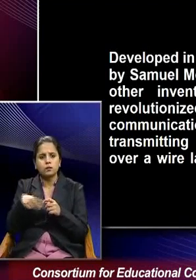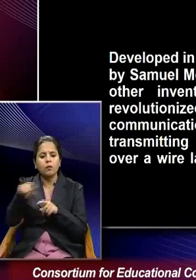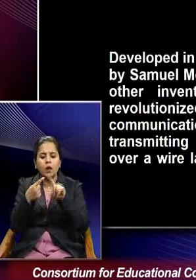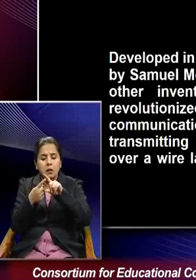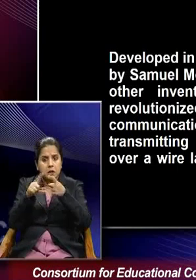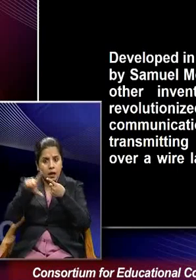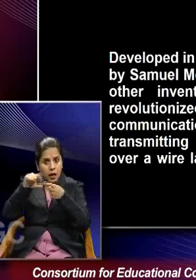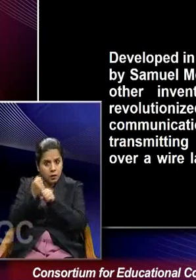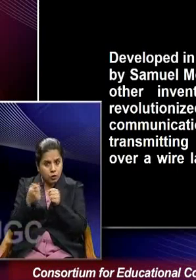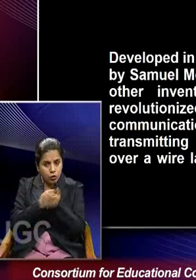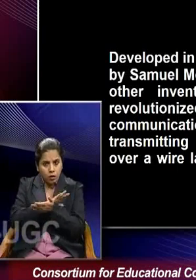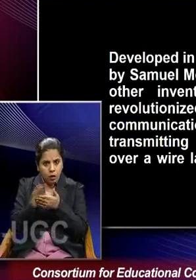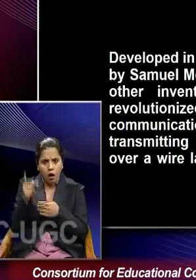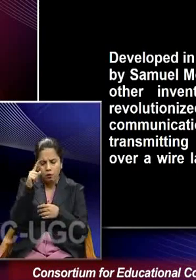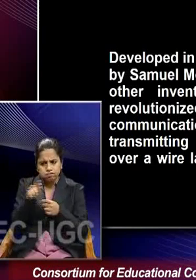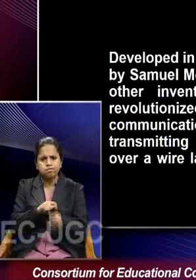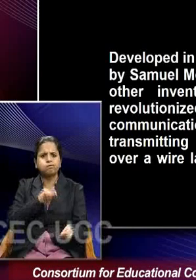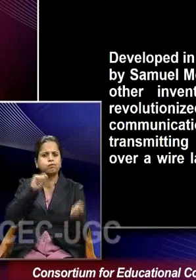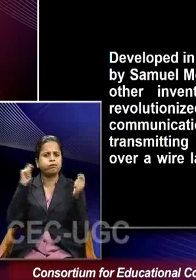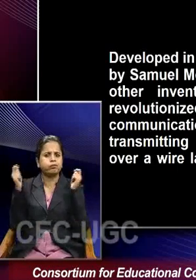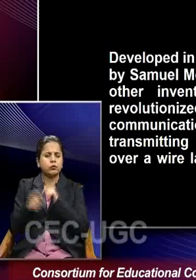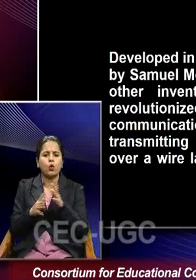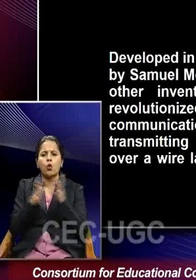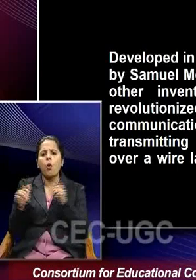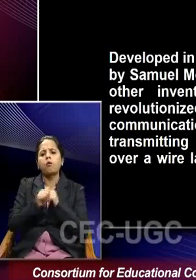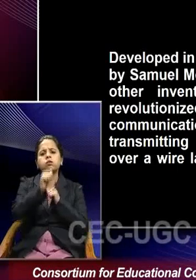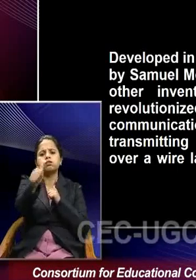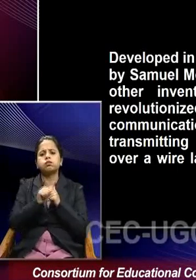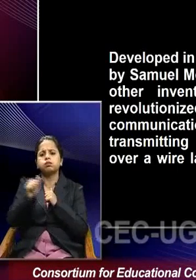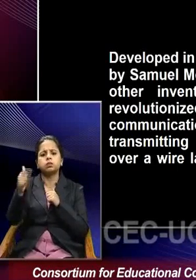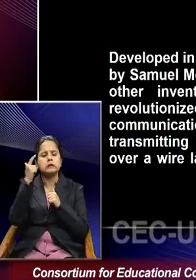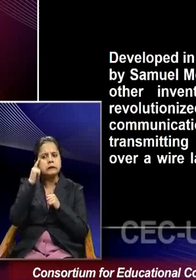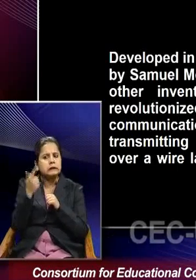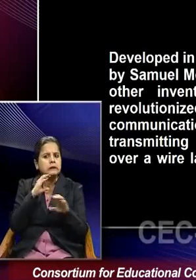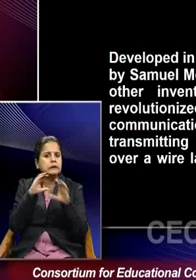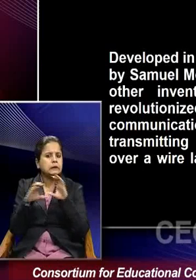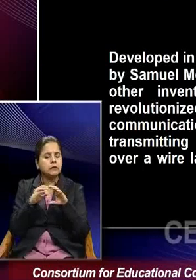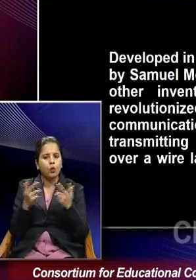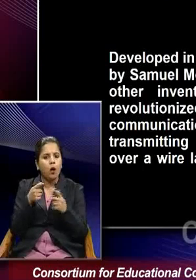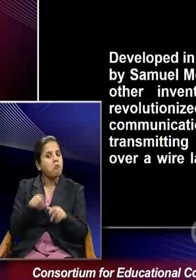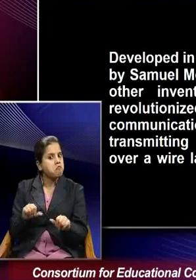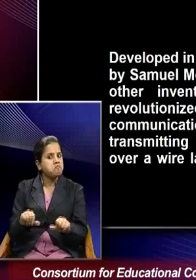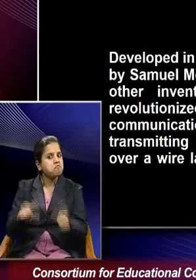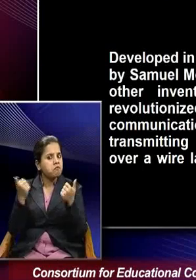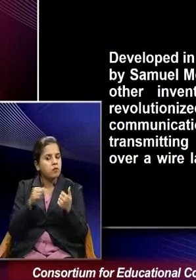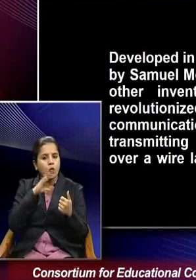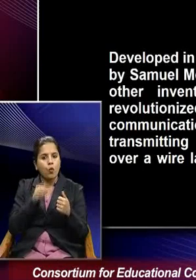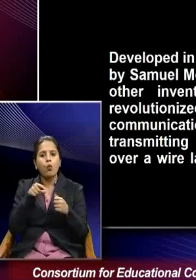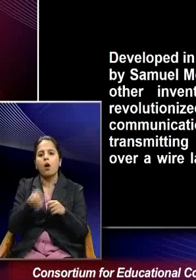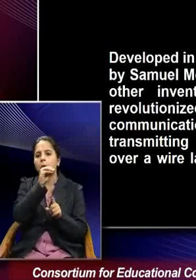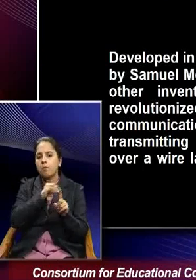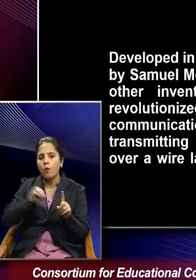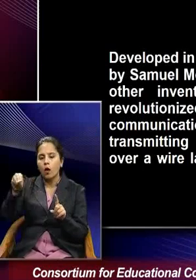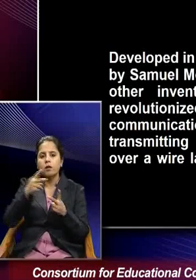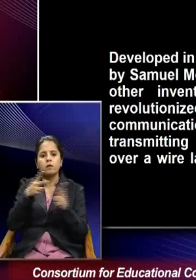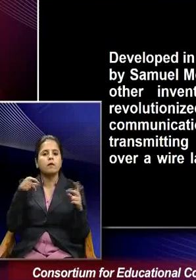telegraph revolutionized long distance communication. It worked by transmitting